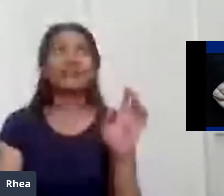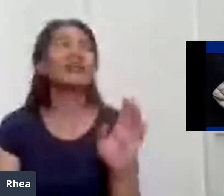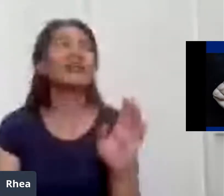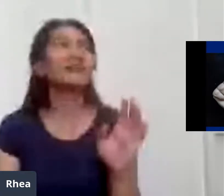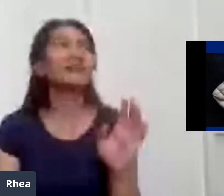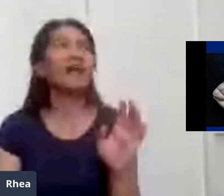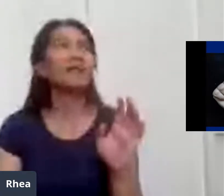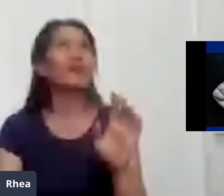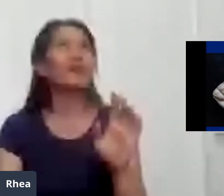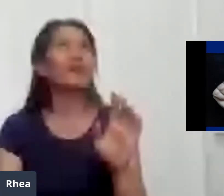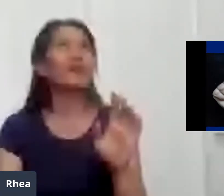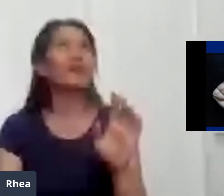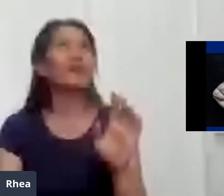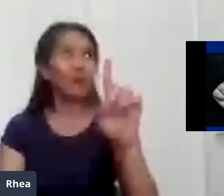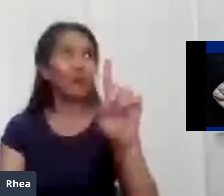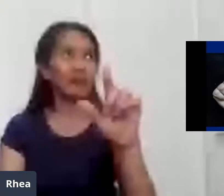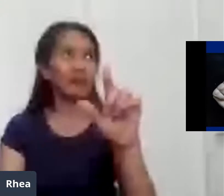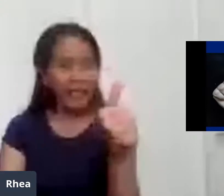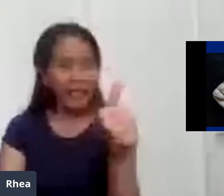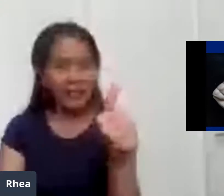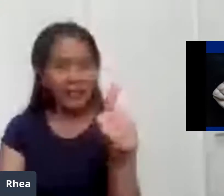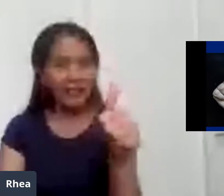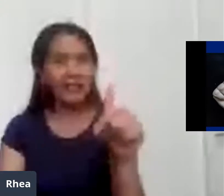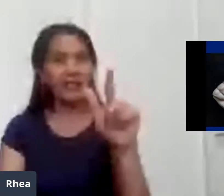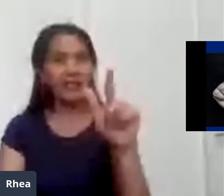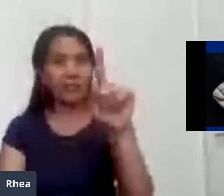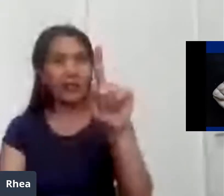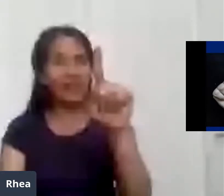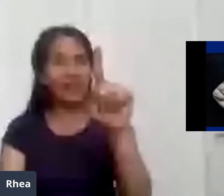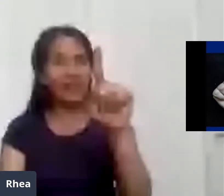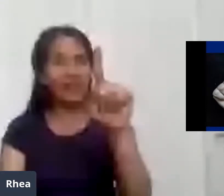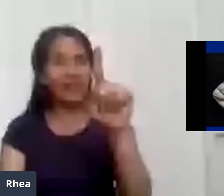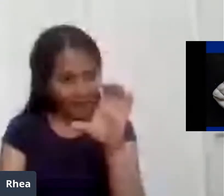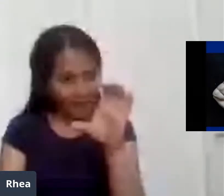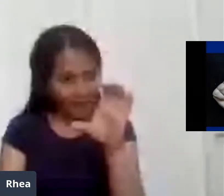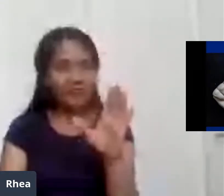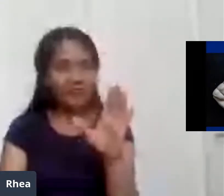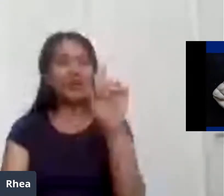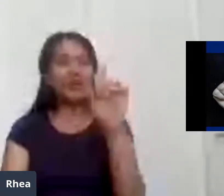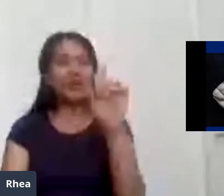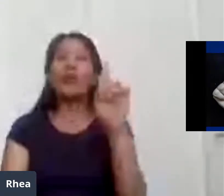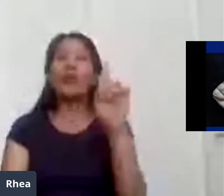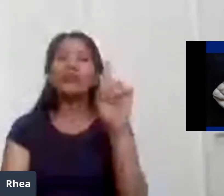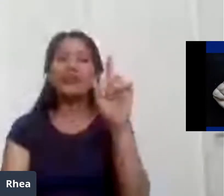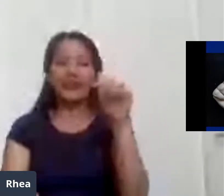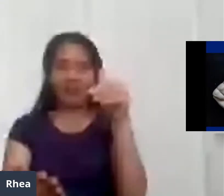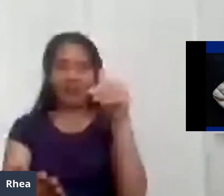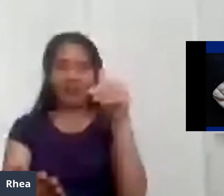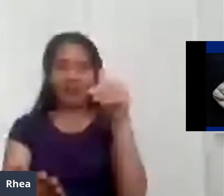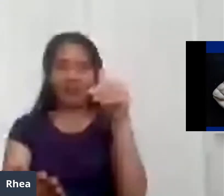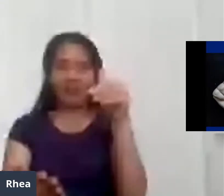When you say, how about that is 10, 100. When you say